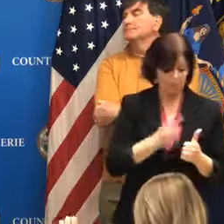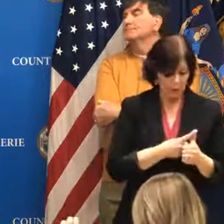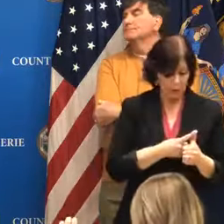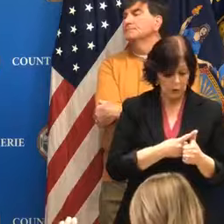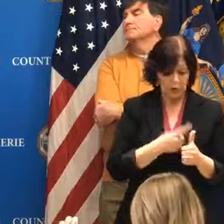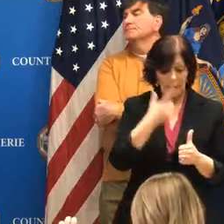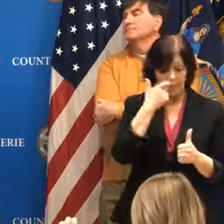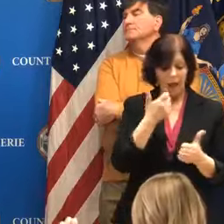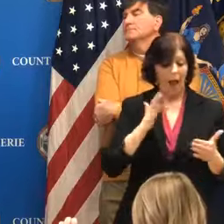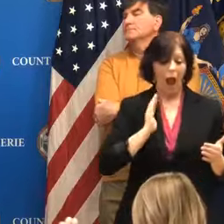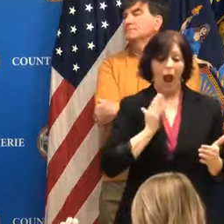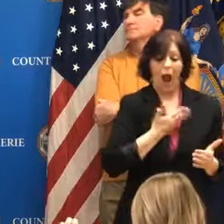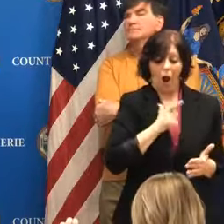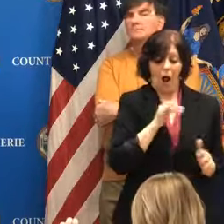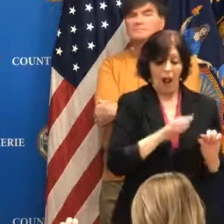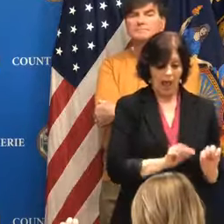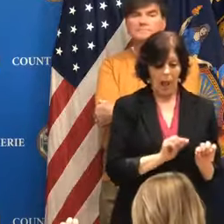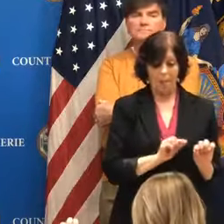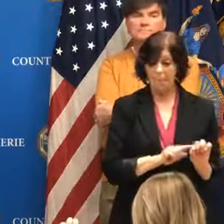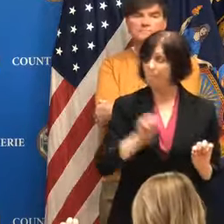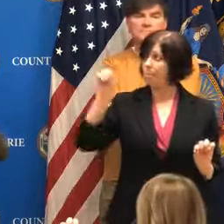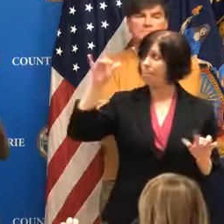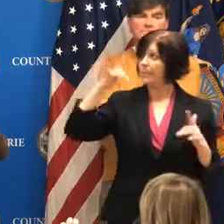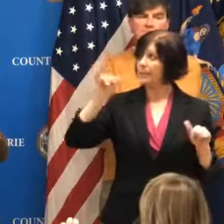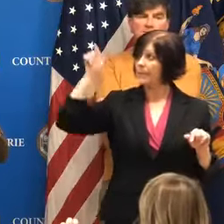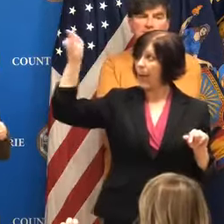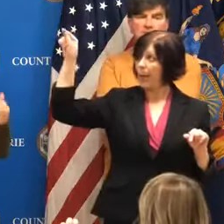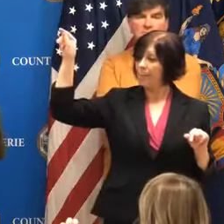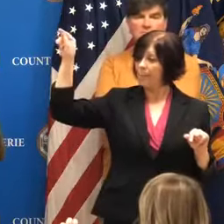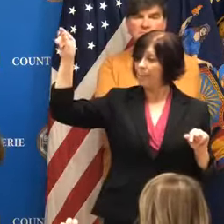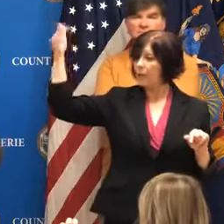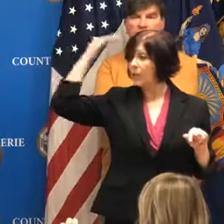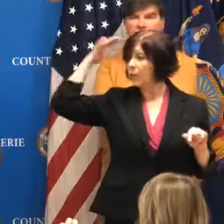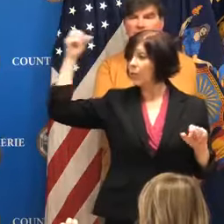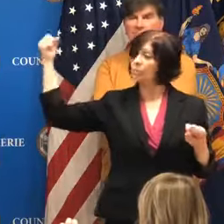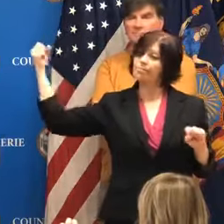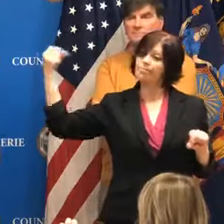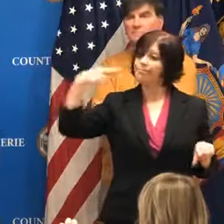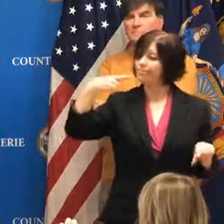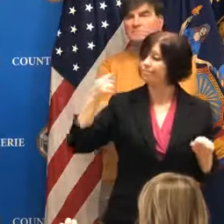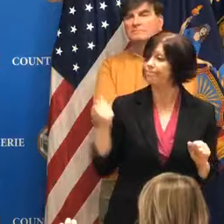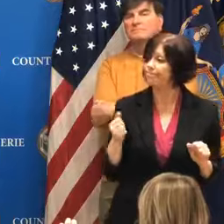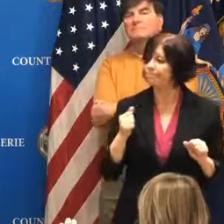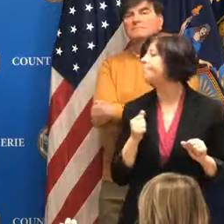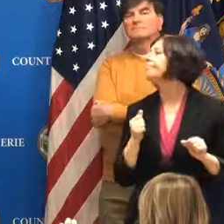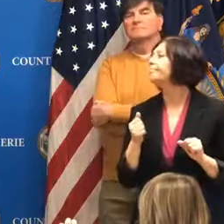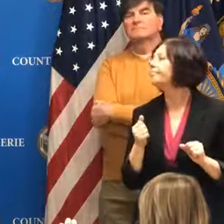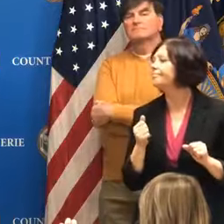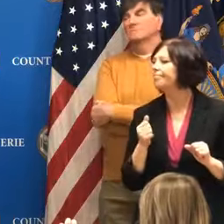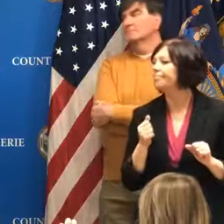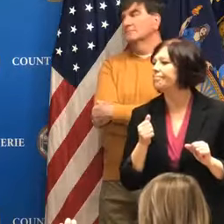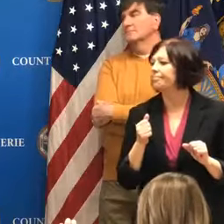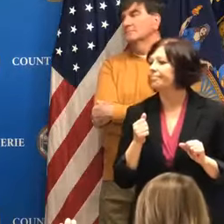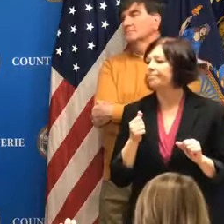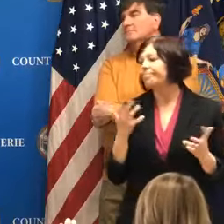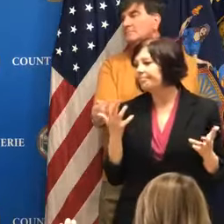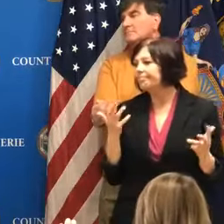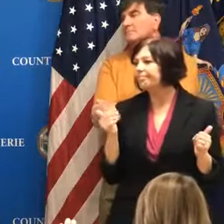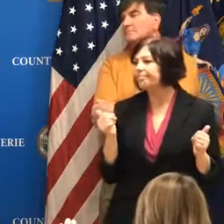because it was our lab that did this, and at the same time, the lab automatically enters those data into the ECLAIRS system.